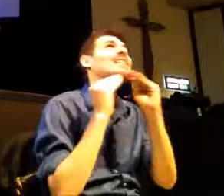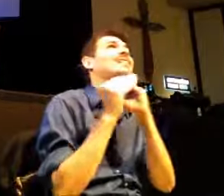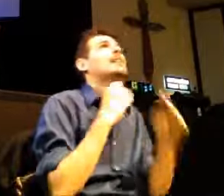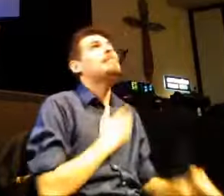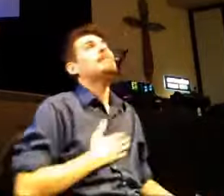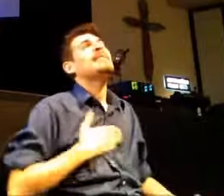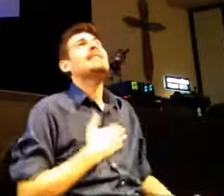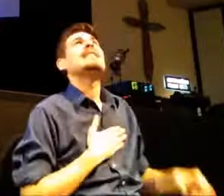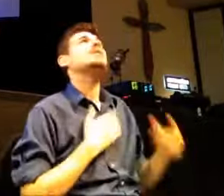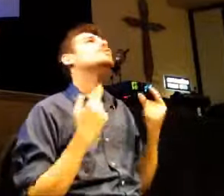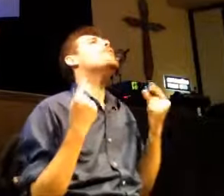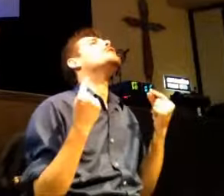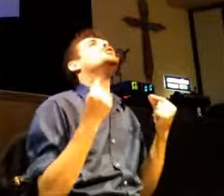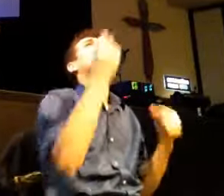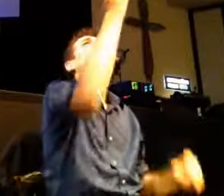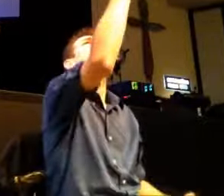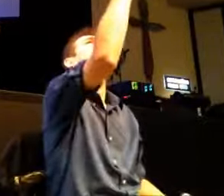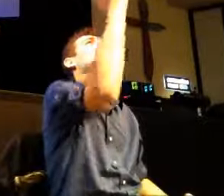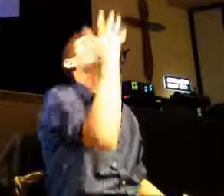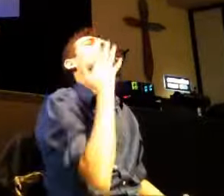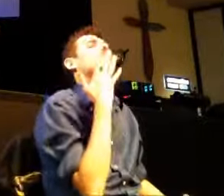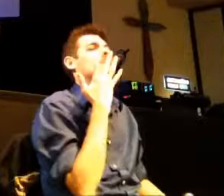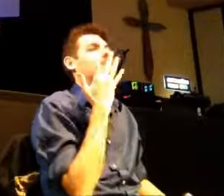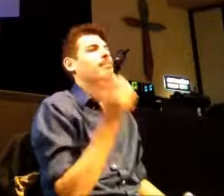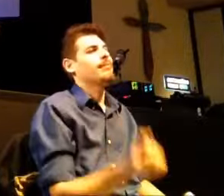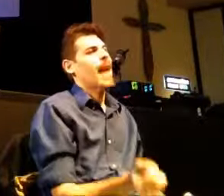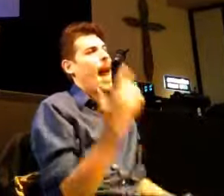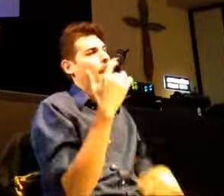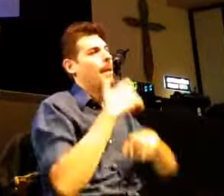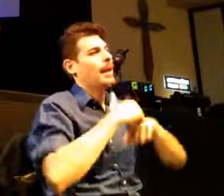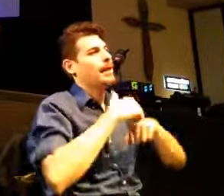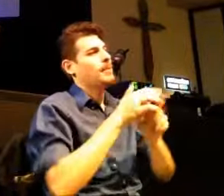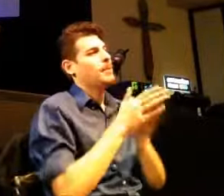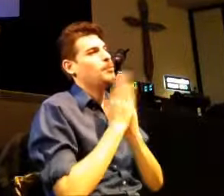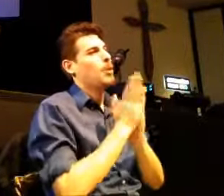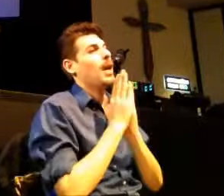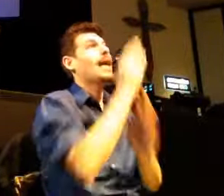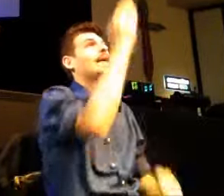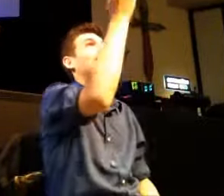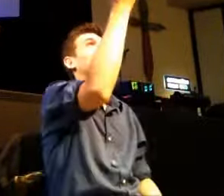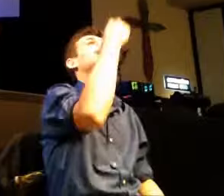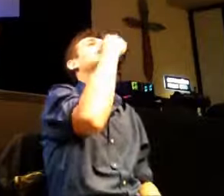just tell me what to do. How many times have you prayed that? Oh, God, just tell me what to do and I'll